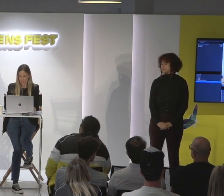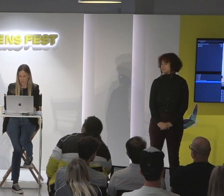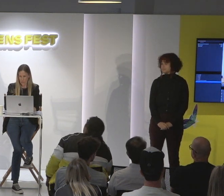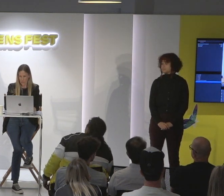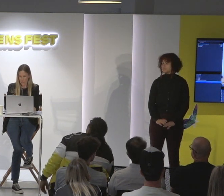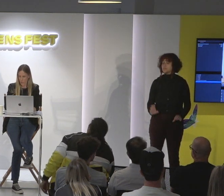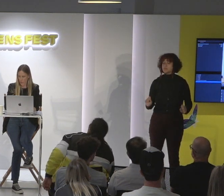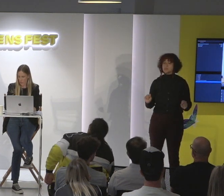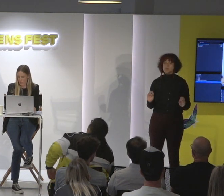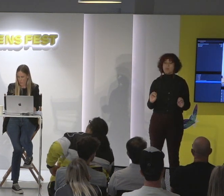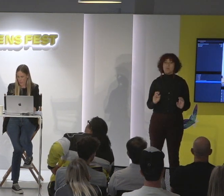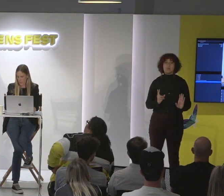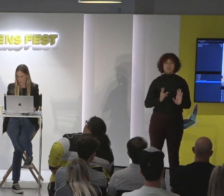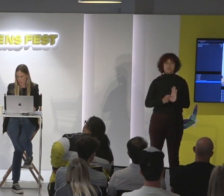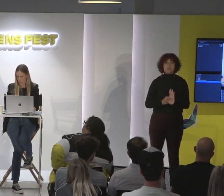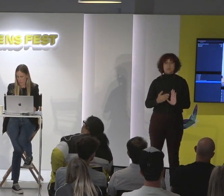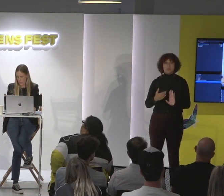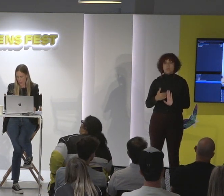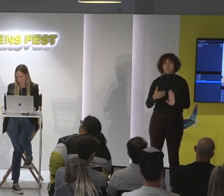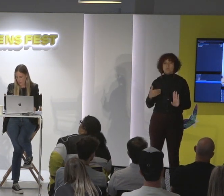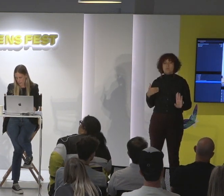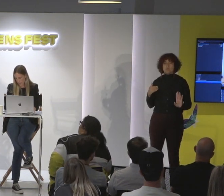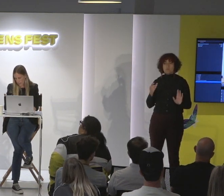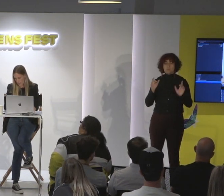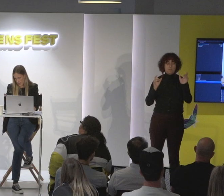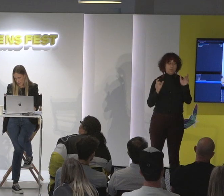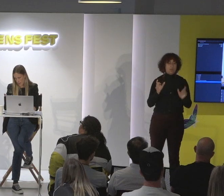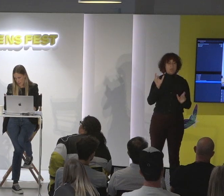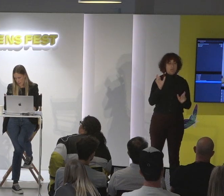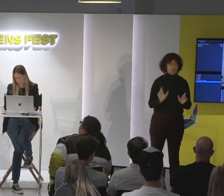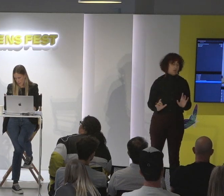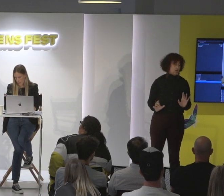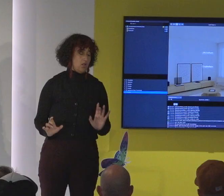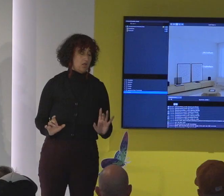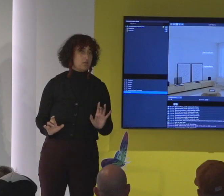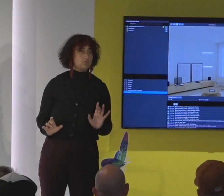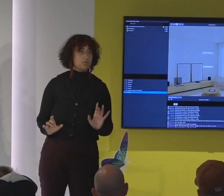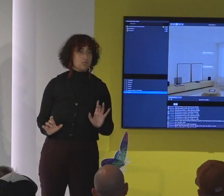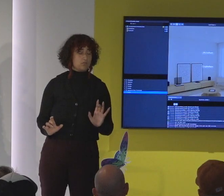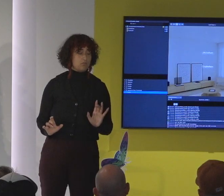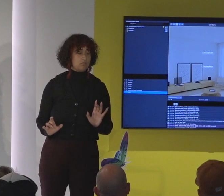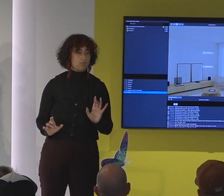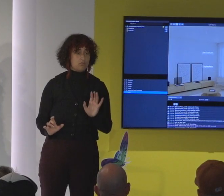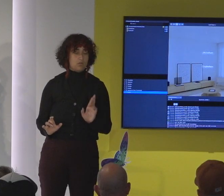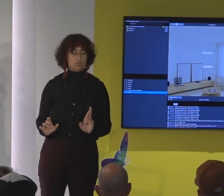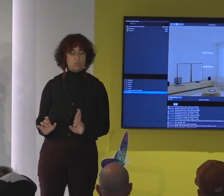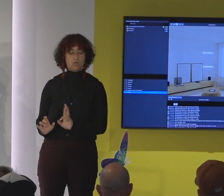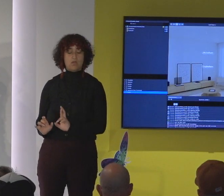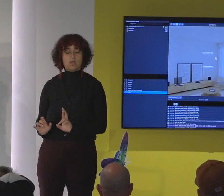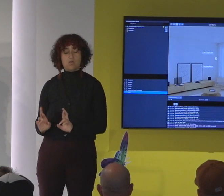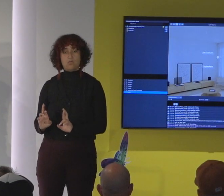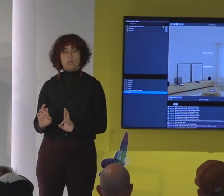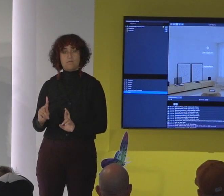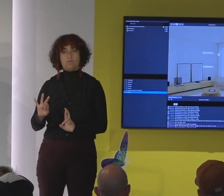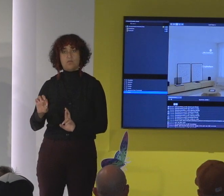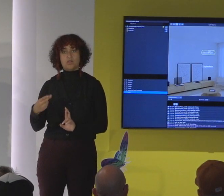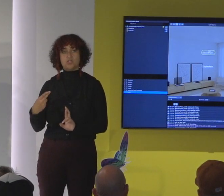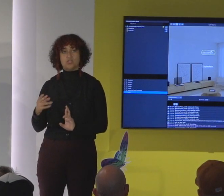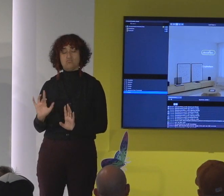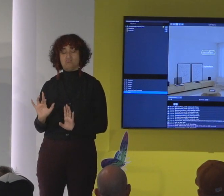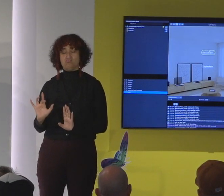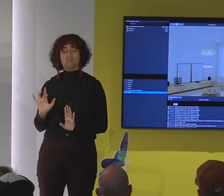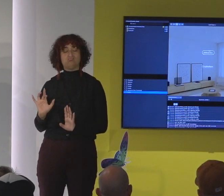So let's join our preview panels. Remember, go down, click this icon, bottom right, refresh our preview panels.